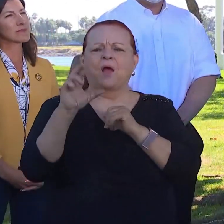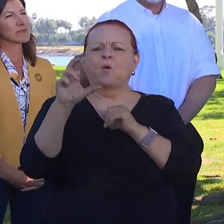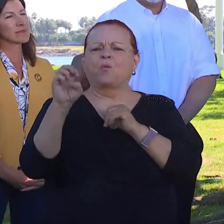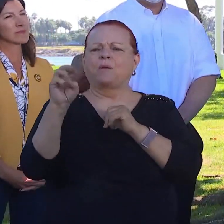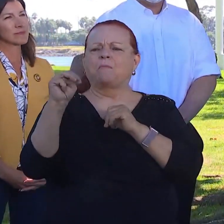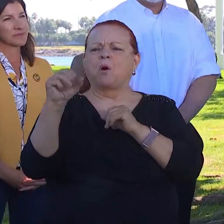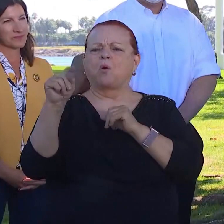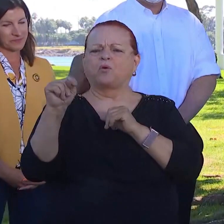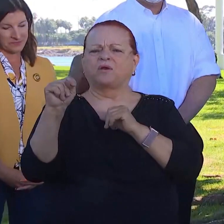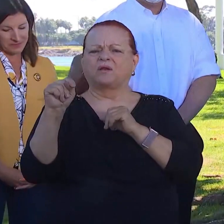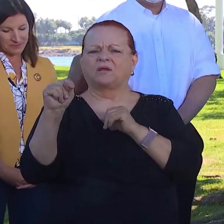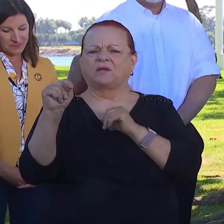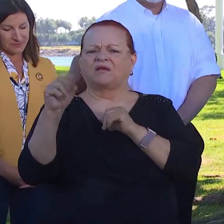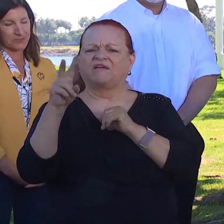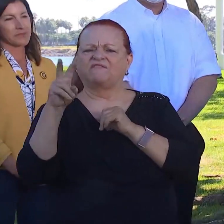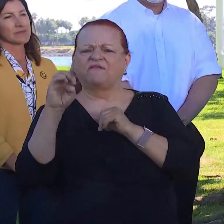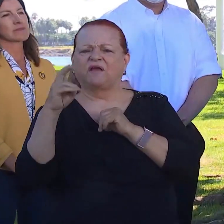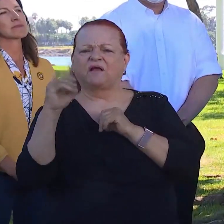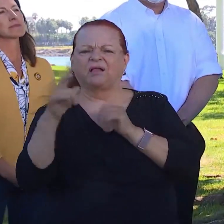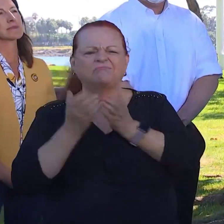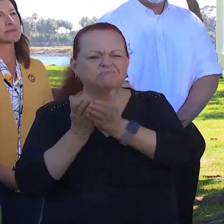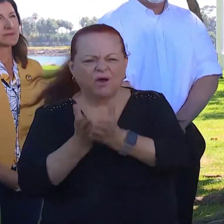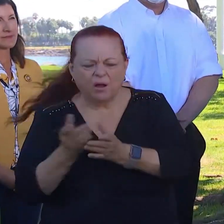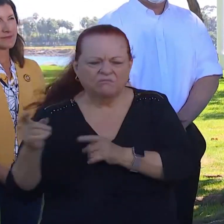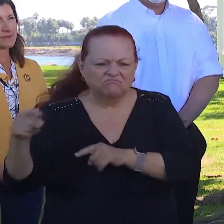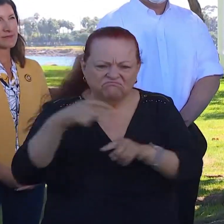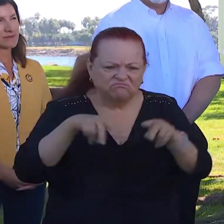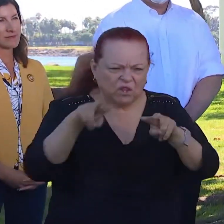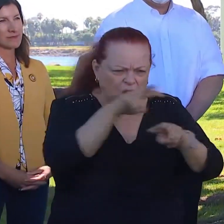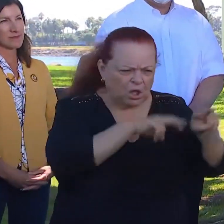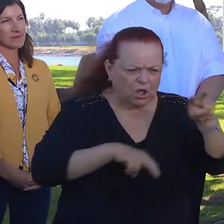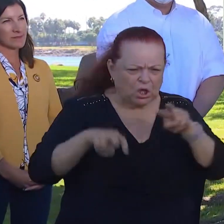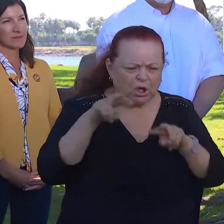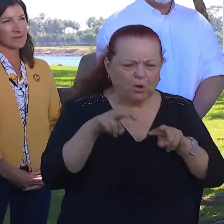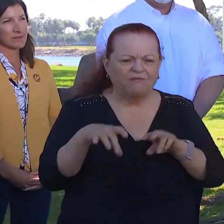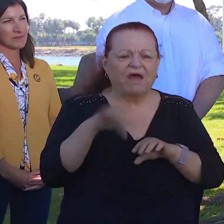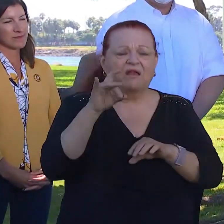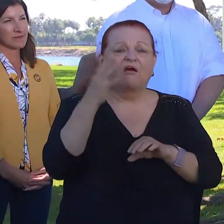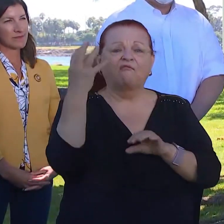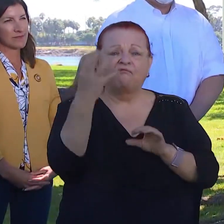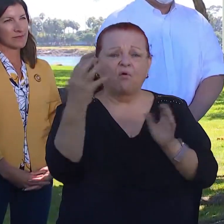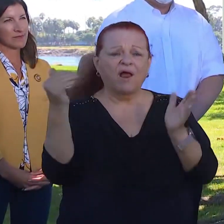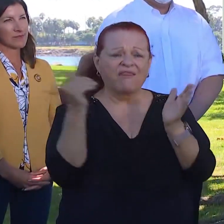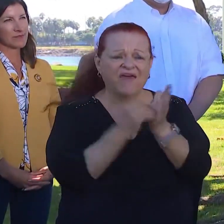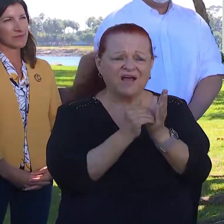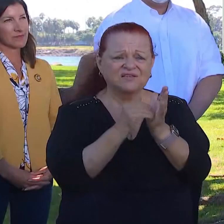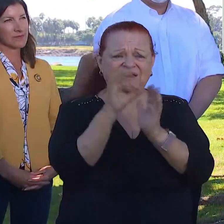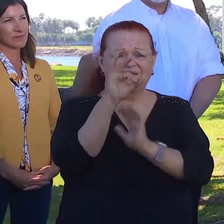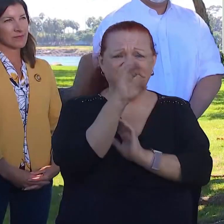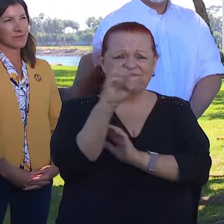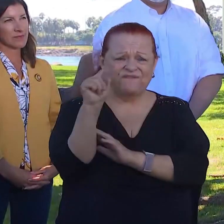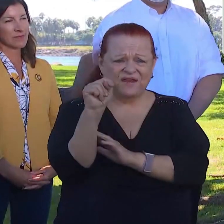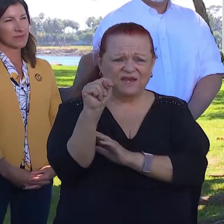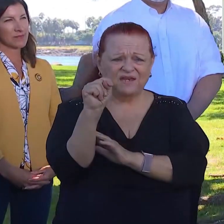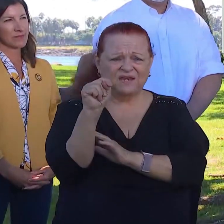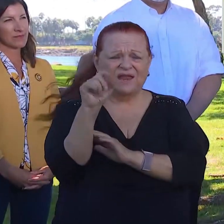further investigation, we've determined that approximately 4,000 feet of